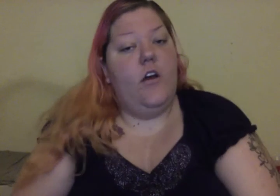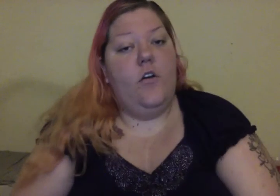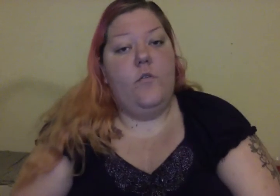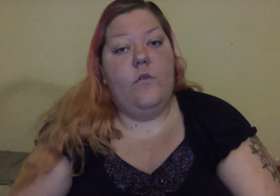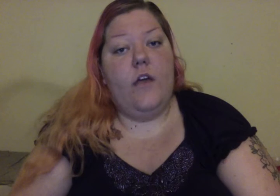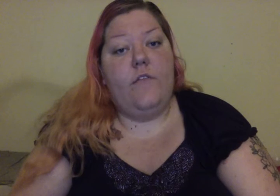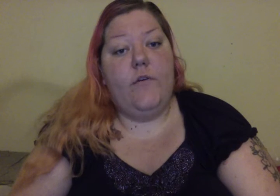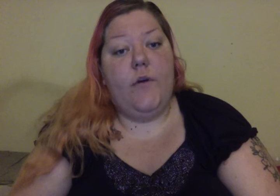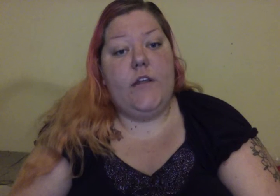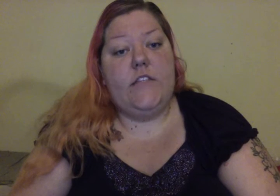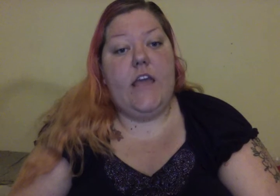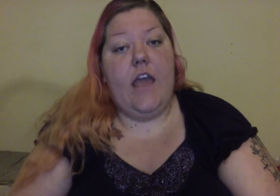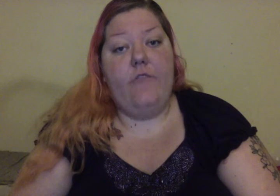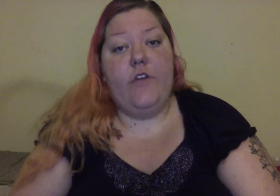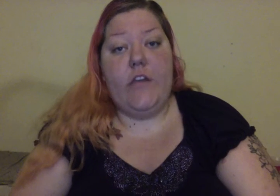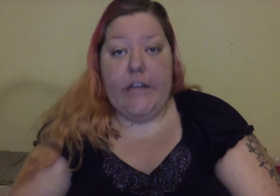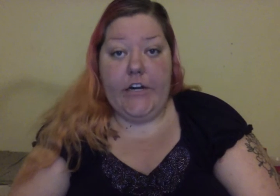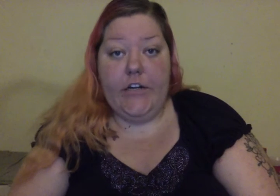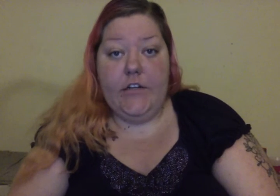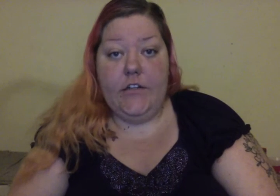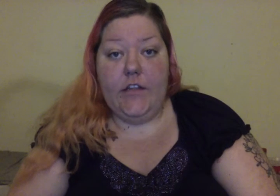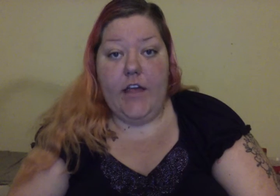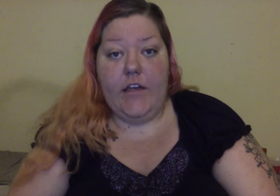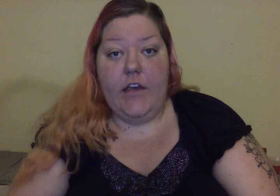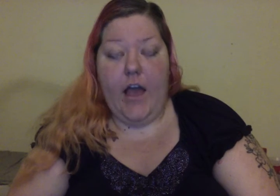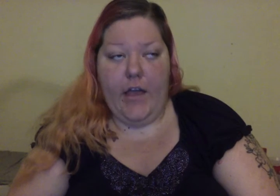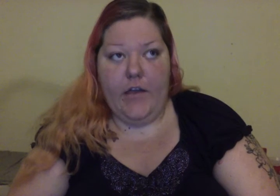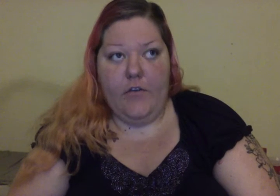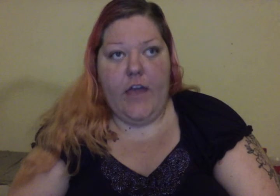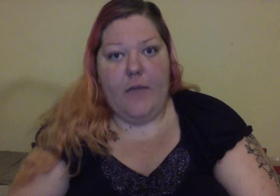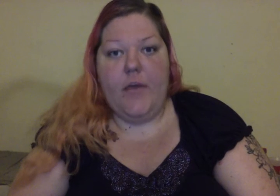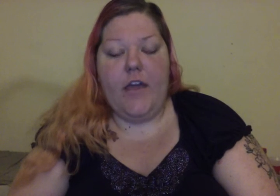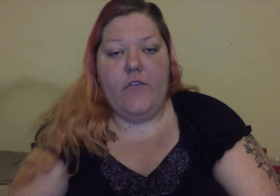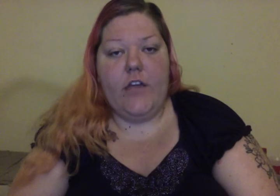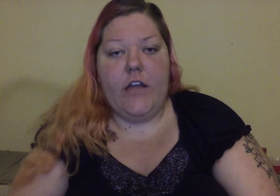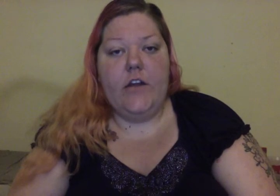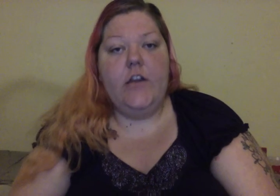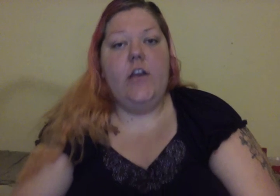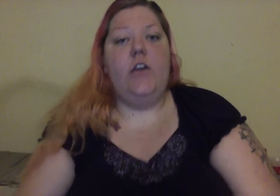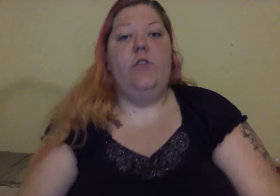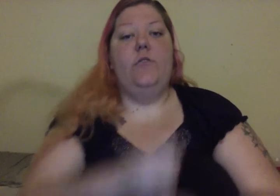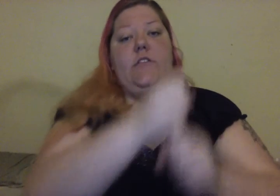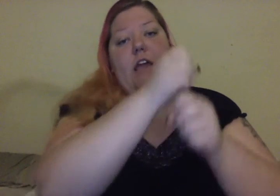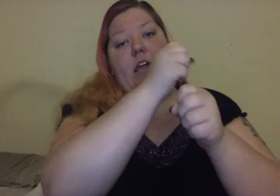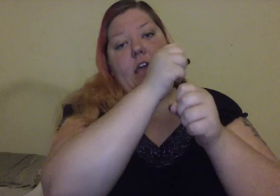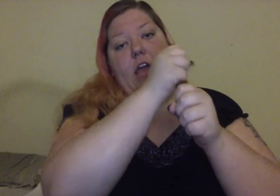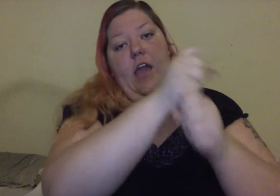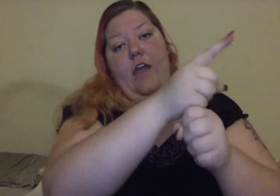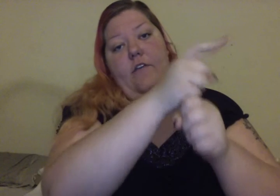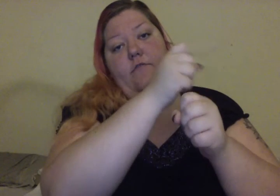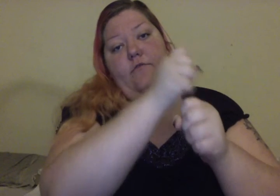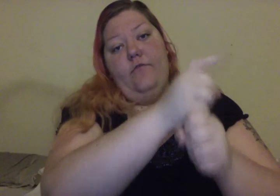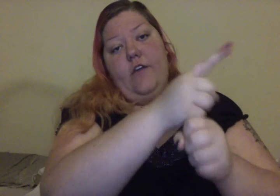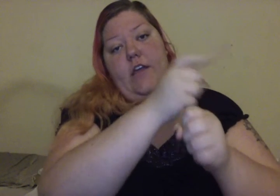So if you want to say every year, like I go camping every year, you would say every